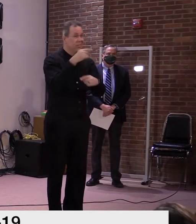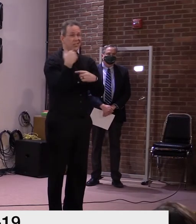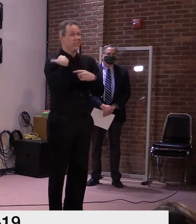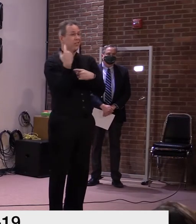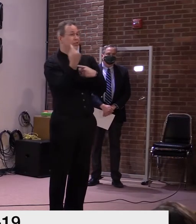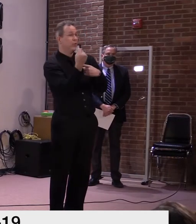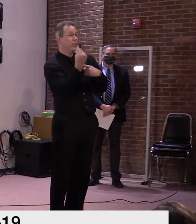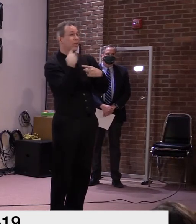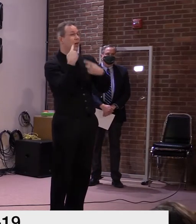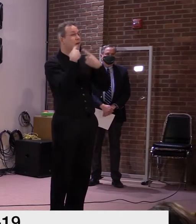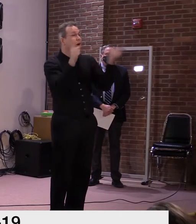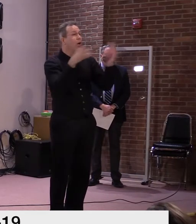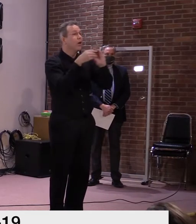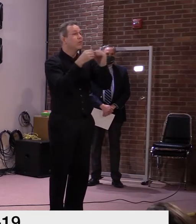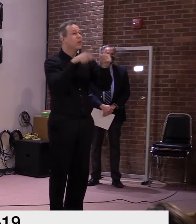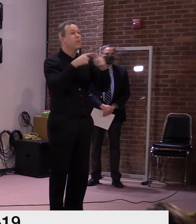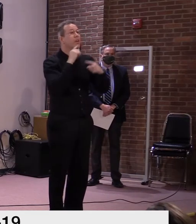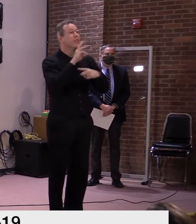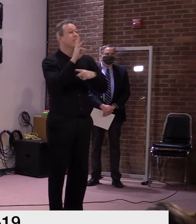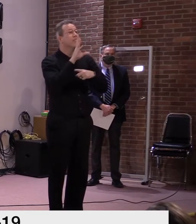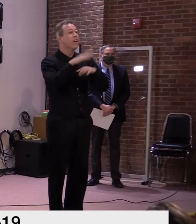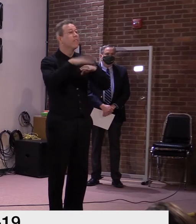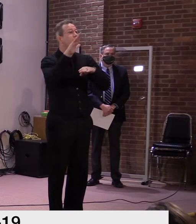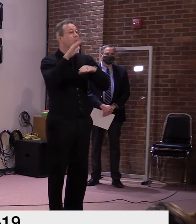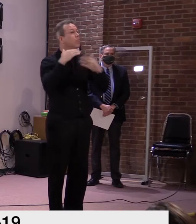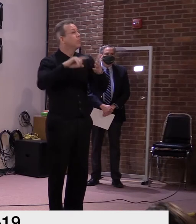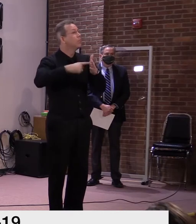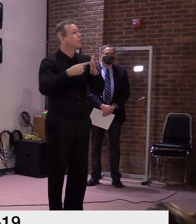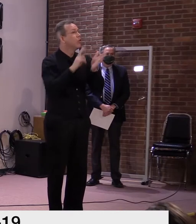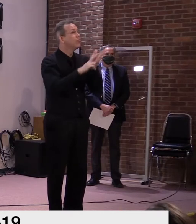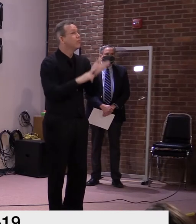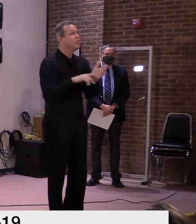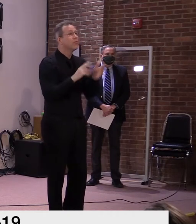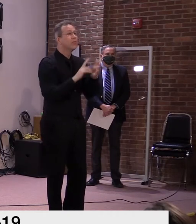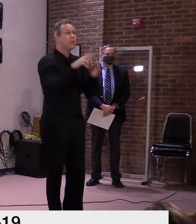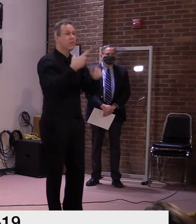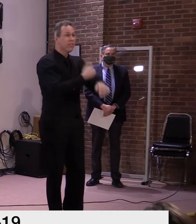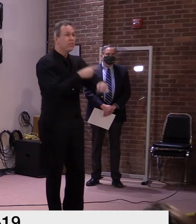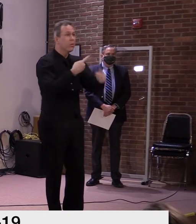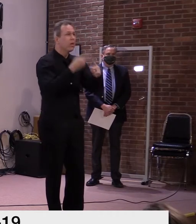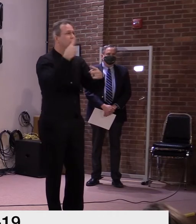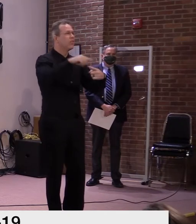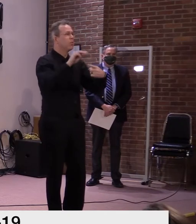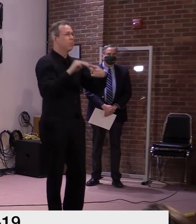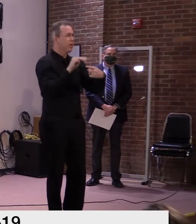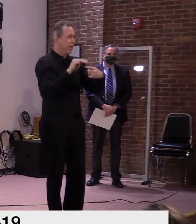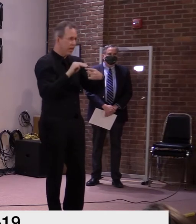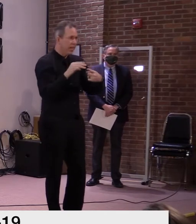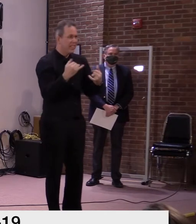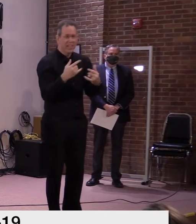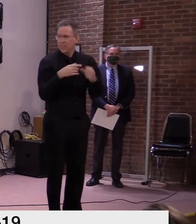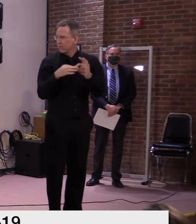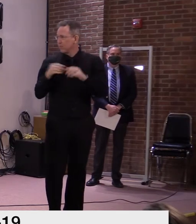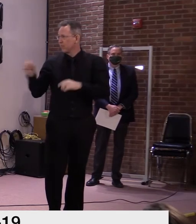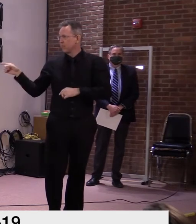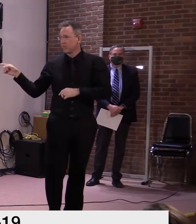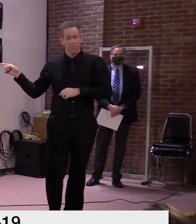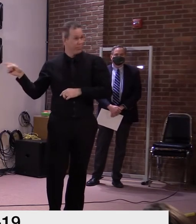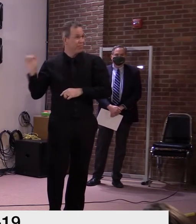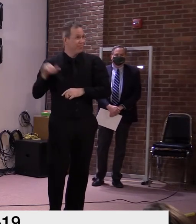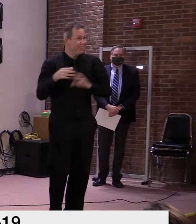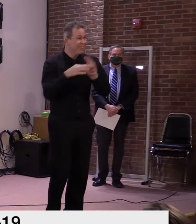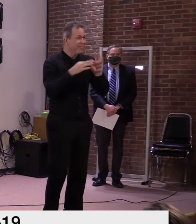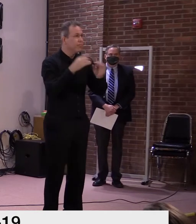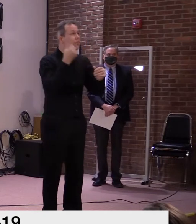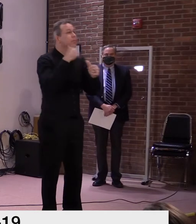age band, 65 and over, for this Monday. But because Walgreens receives doses directly from the federal